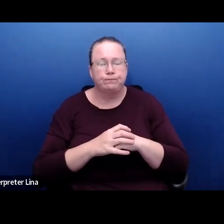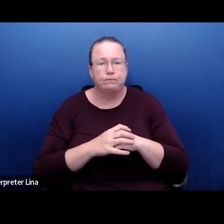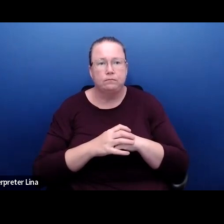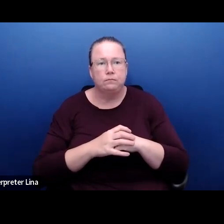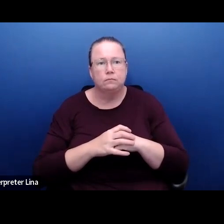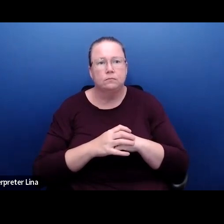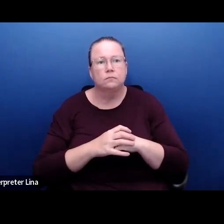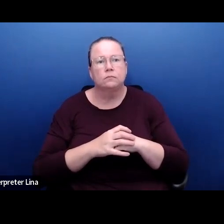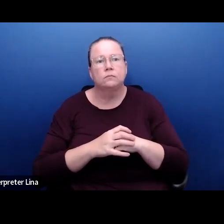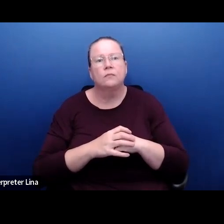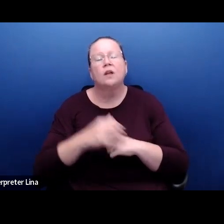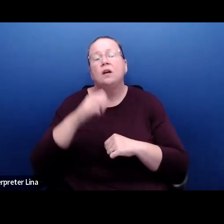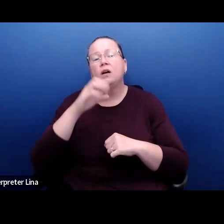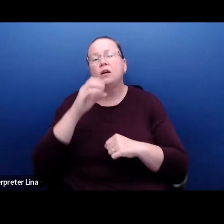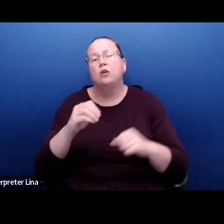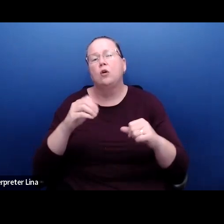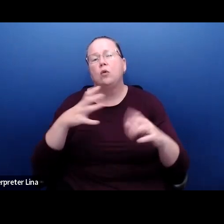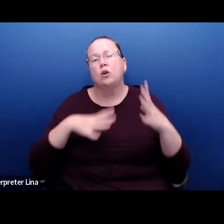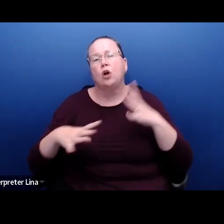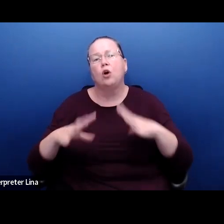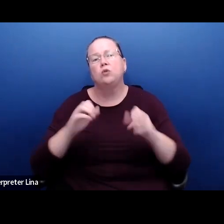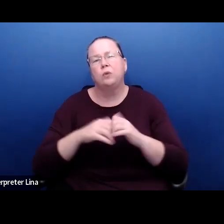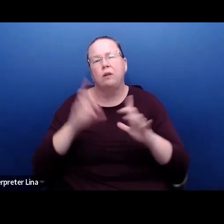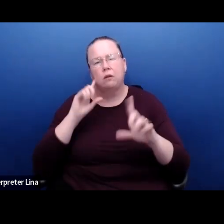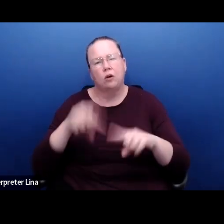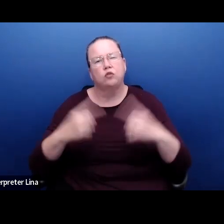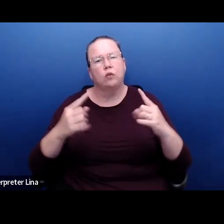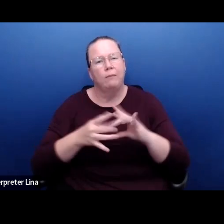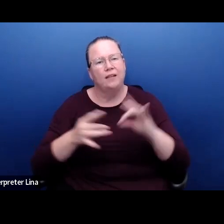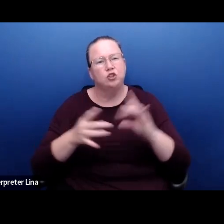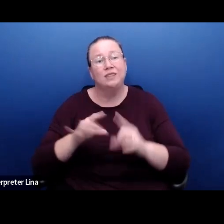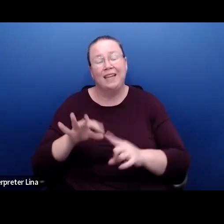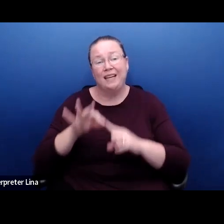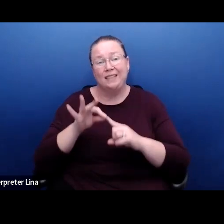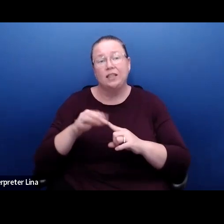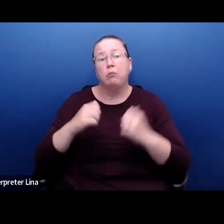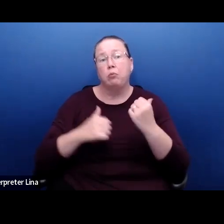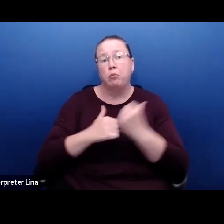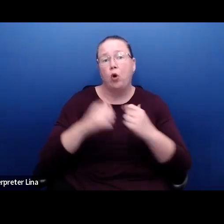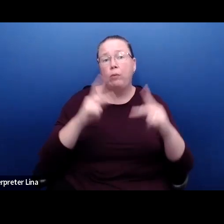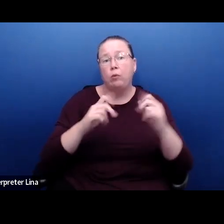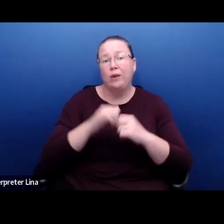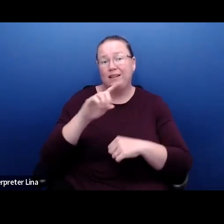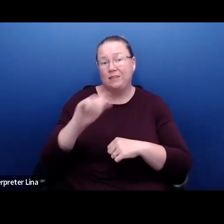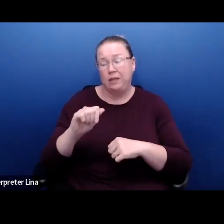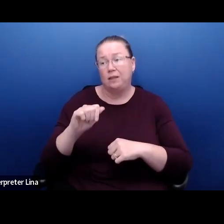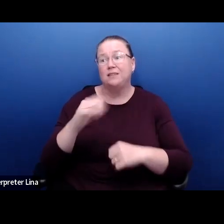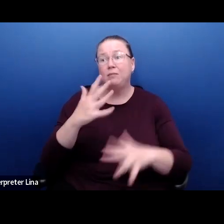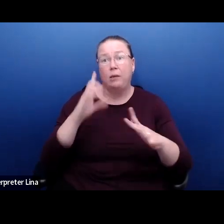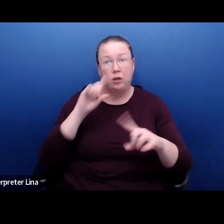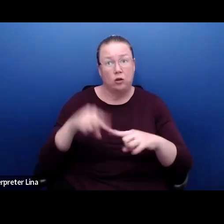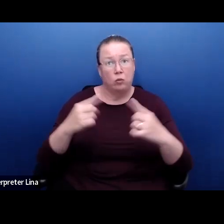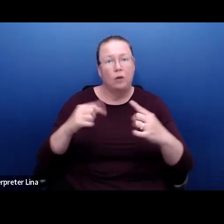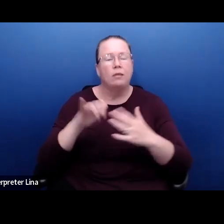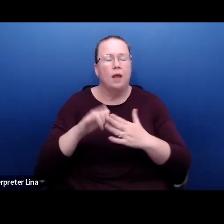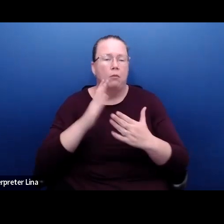I try not to wear clothing with controversial messages unless they're pro people with disabilities, because that might be controversial, but that's core to our